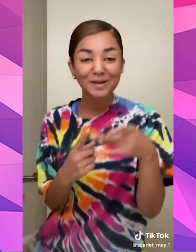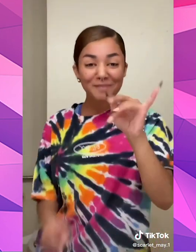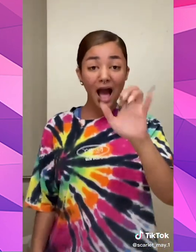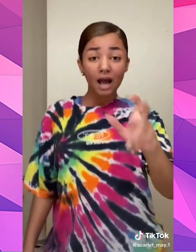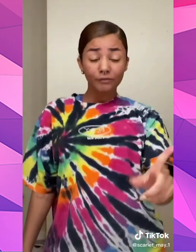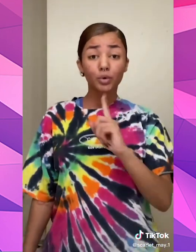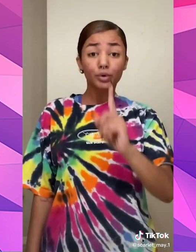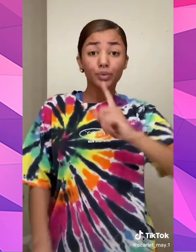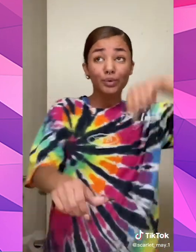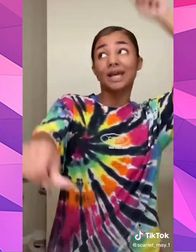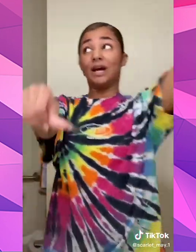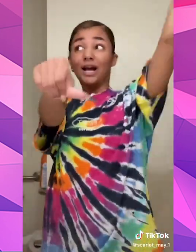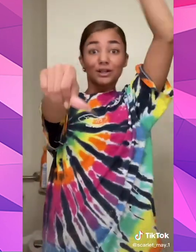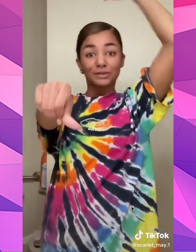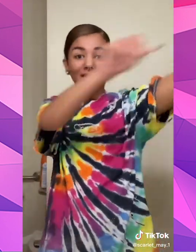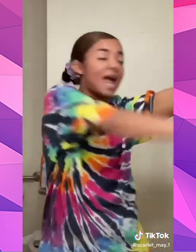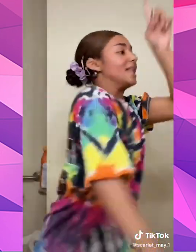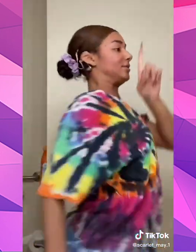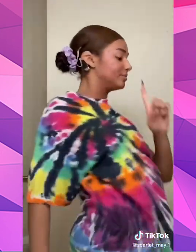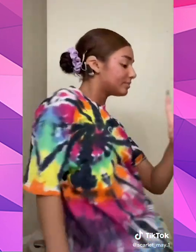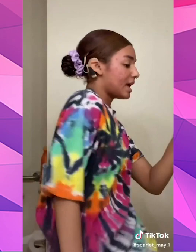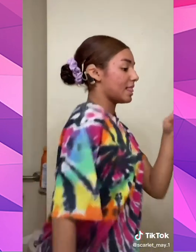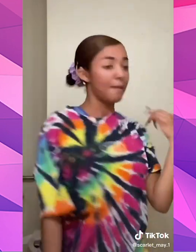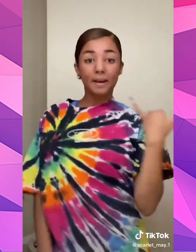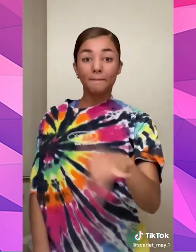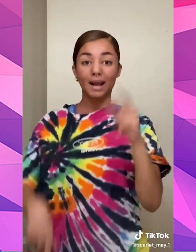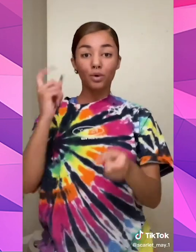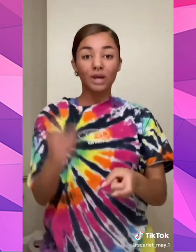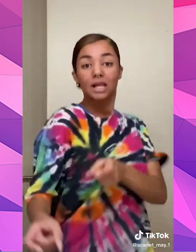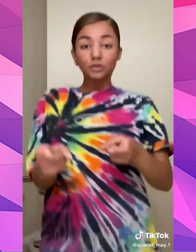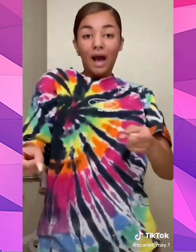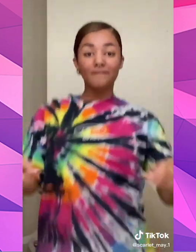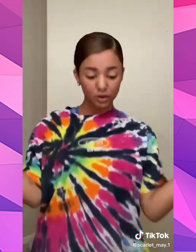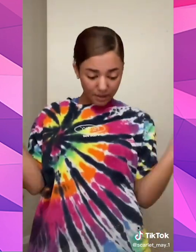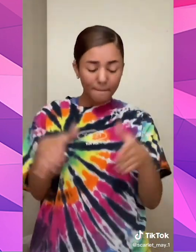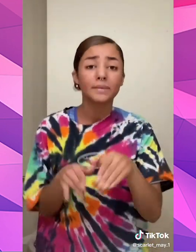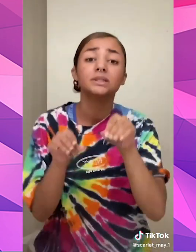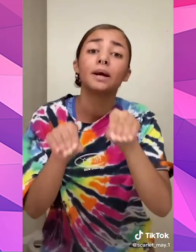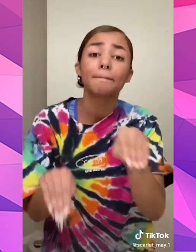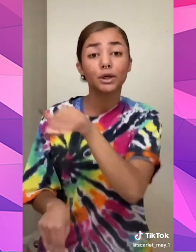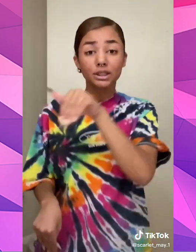to like